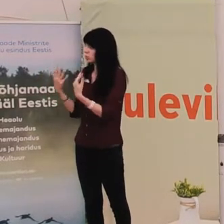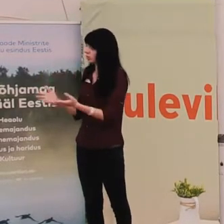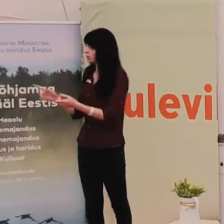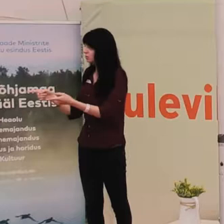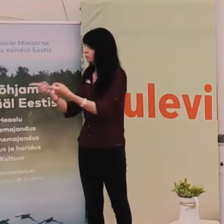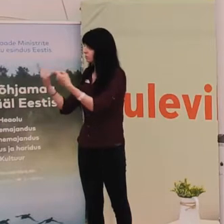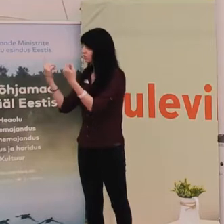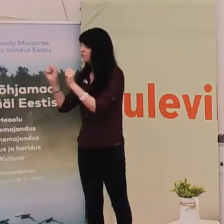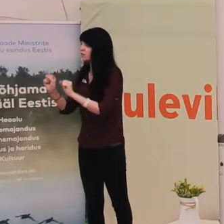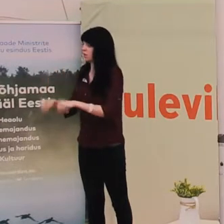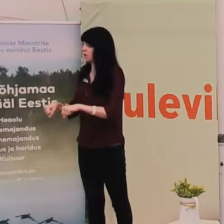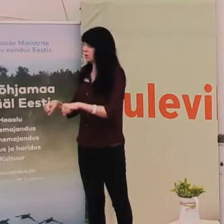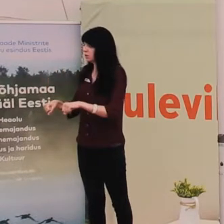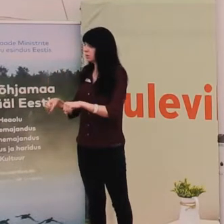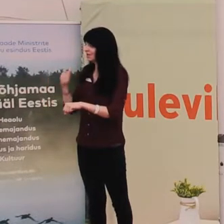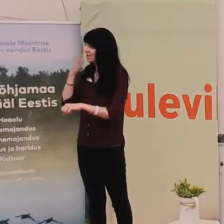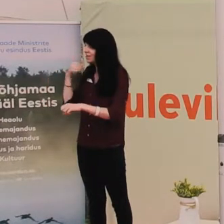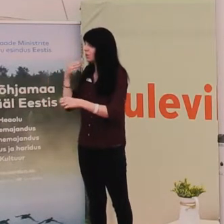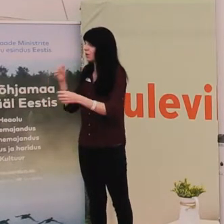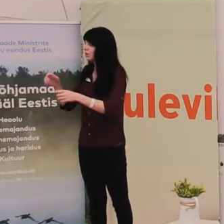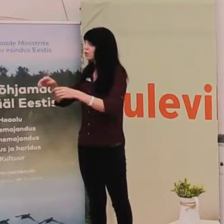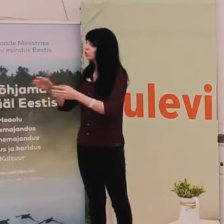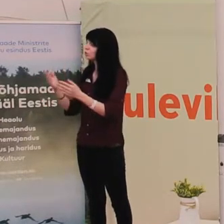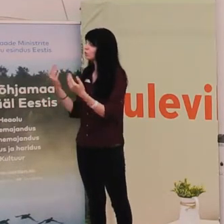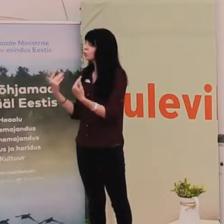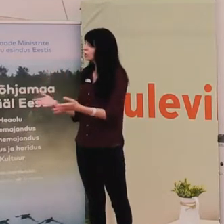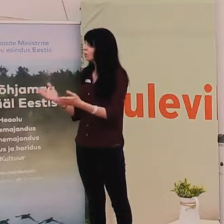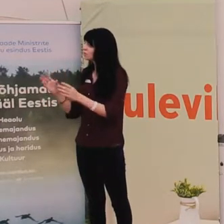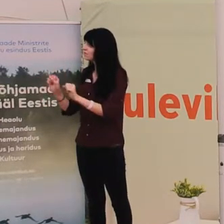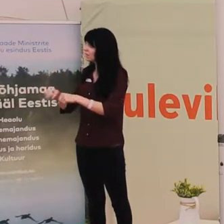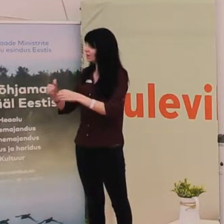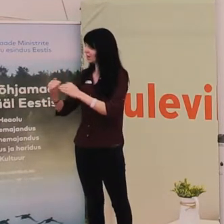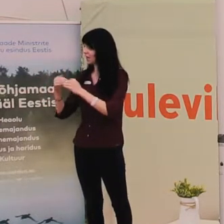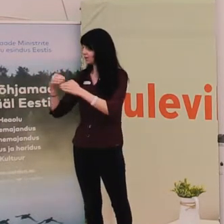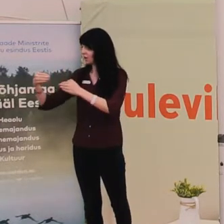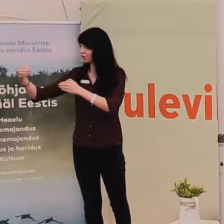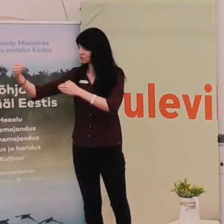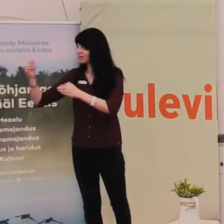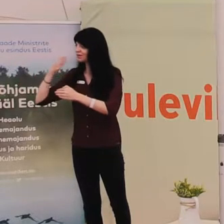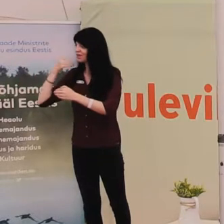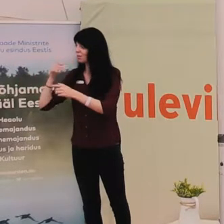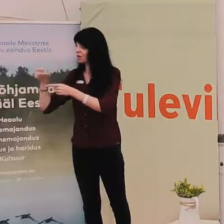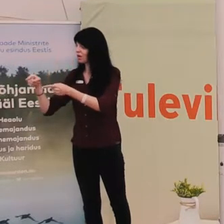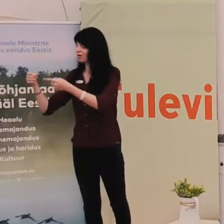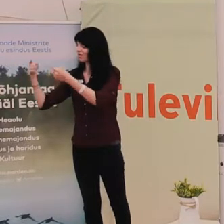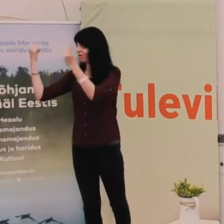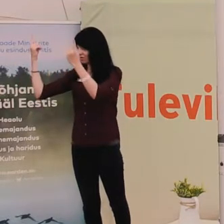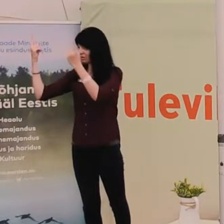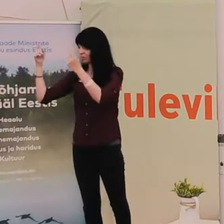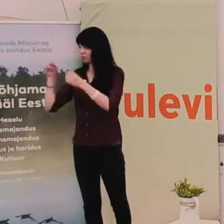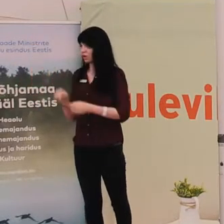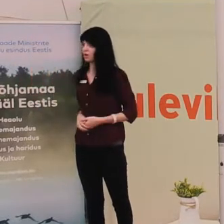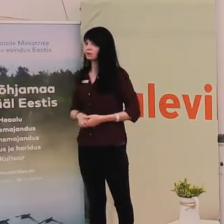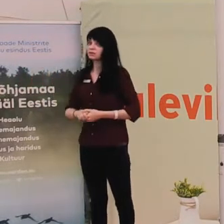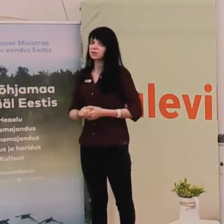growth, what would happen without growth. So I'm actually very interested in the economic system and how it could be organized differently. So we will try to go